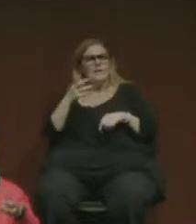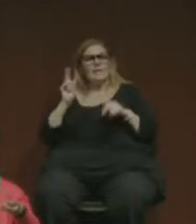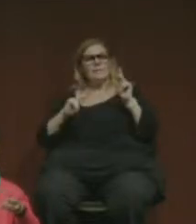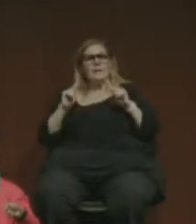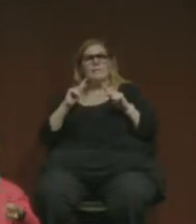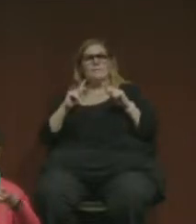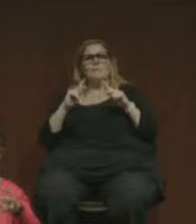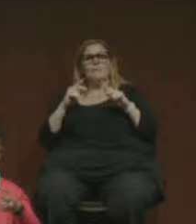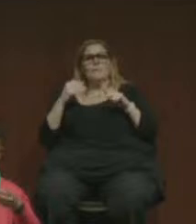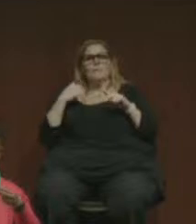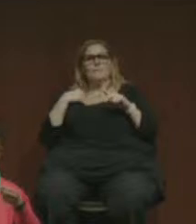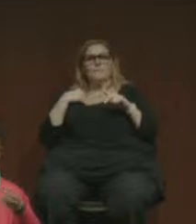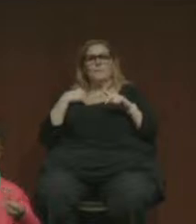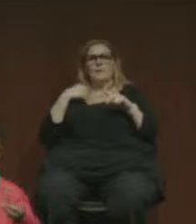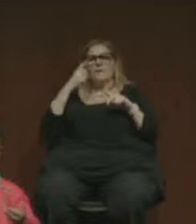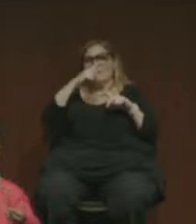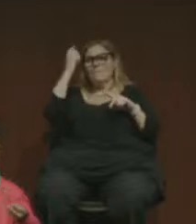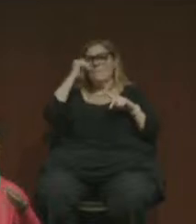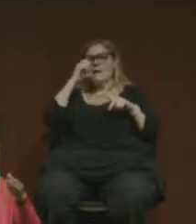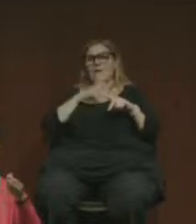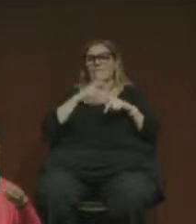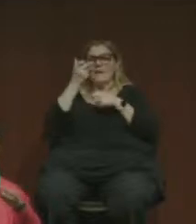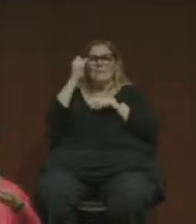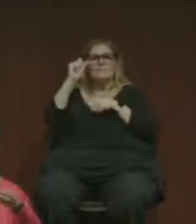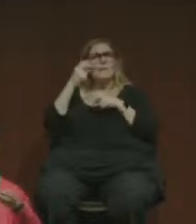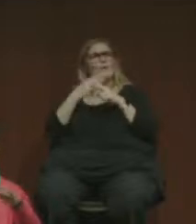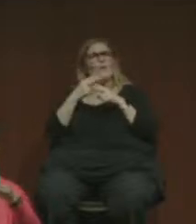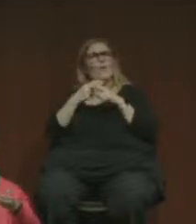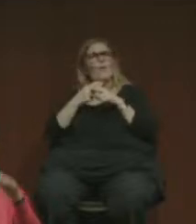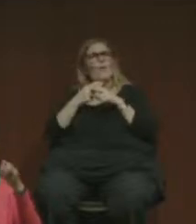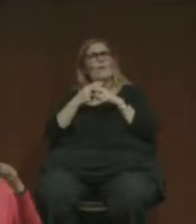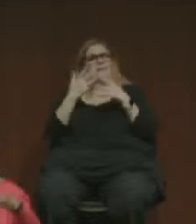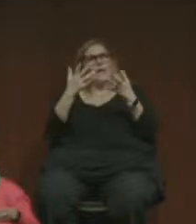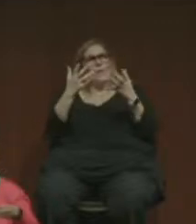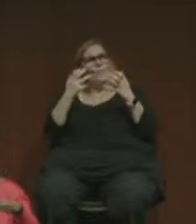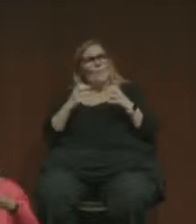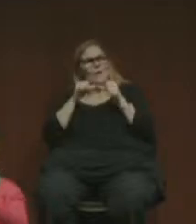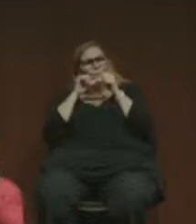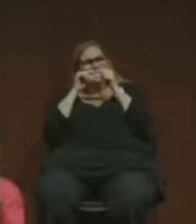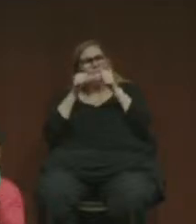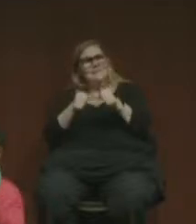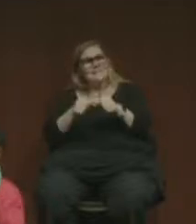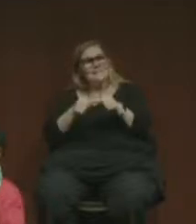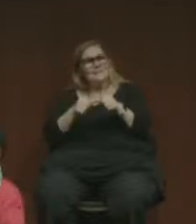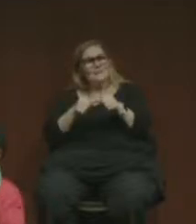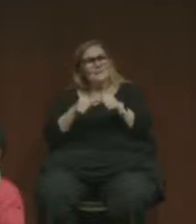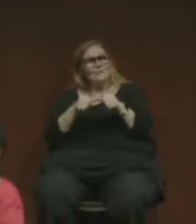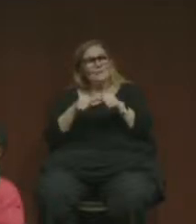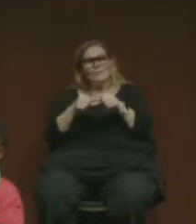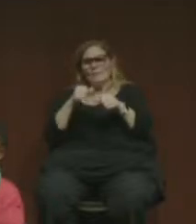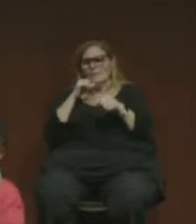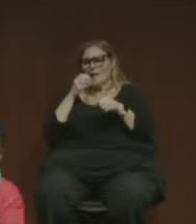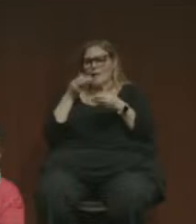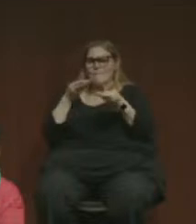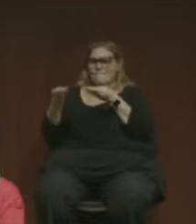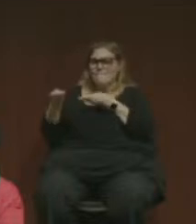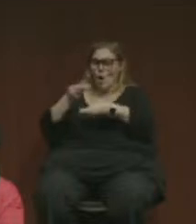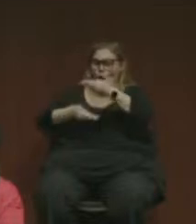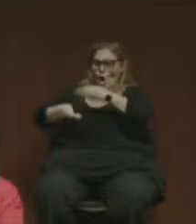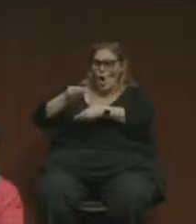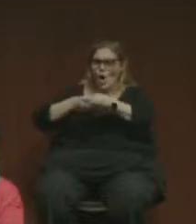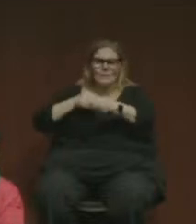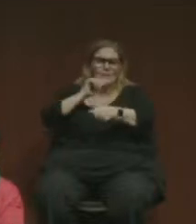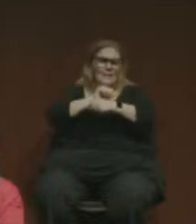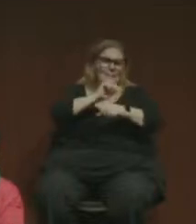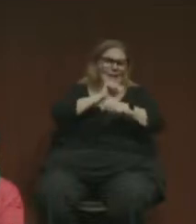with Black feminists have called pigeon smaller, which is like they want to continue to, for example, barter labor for